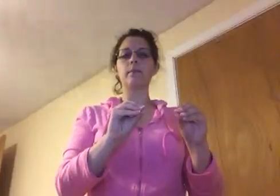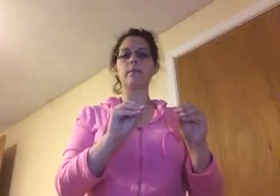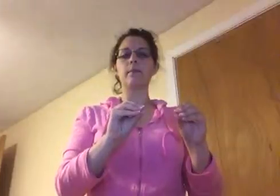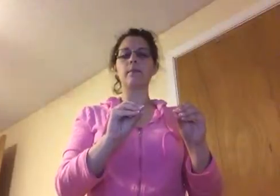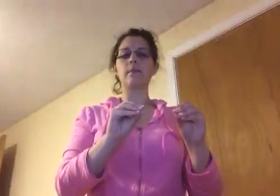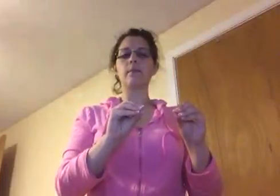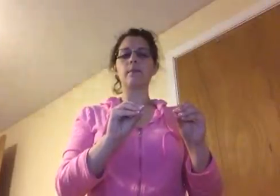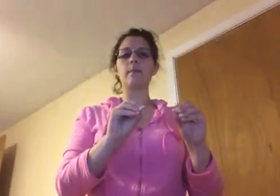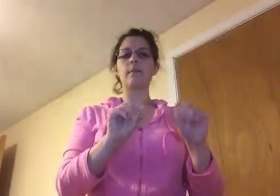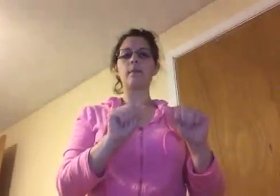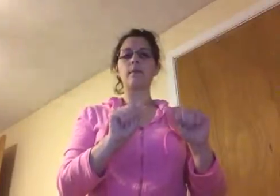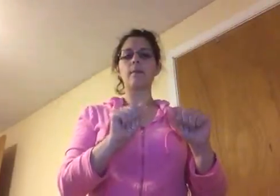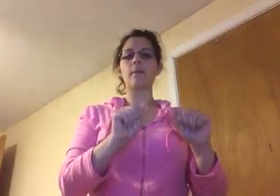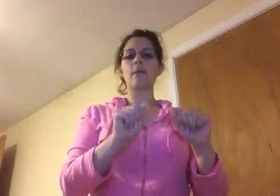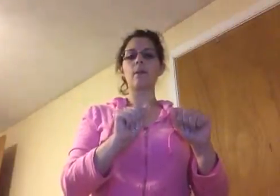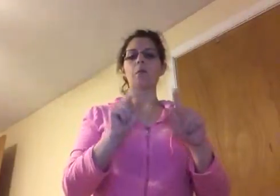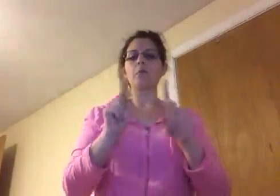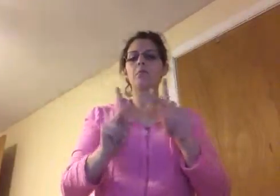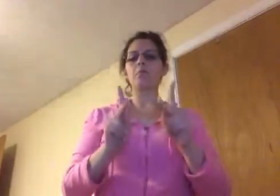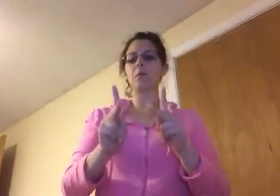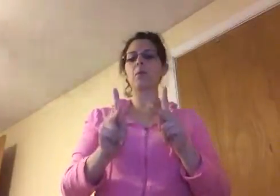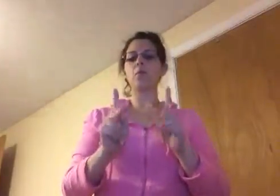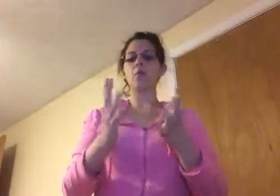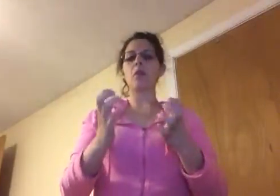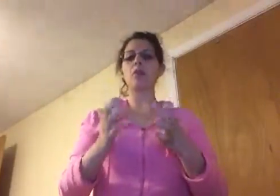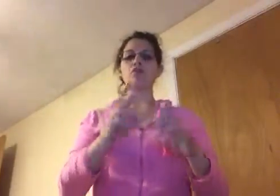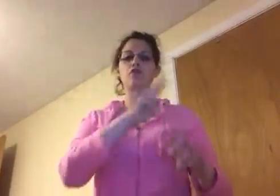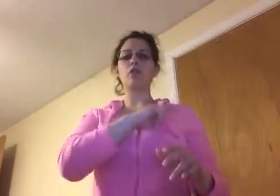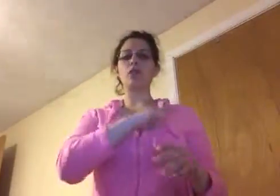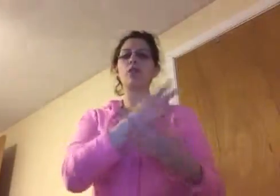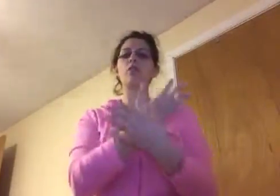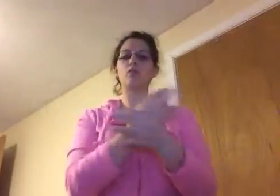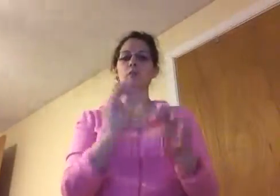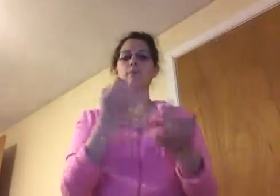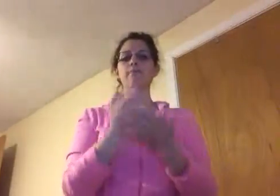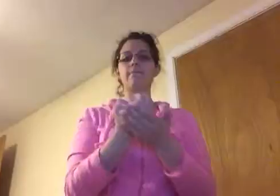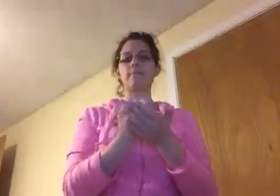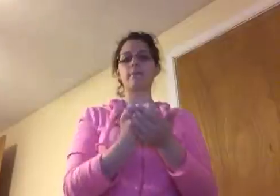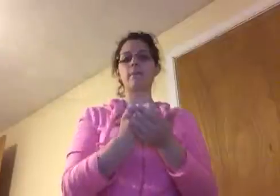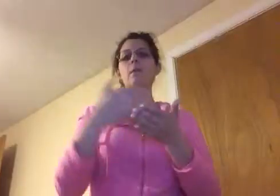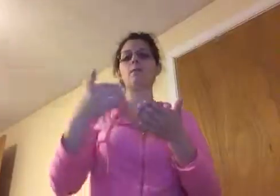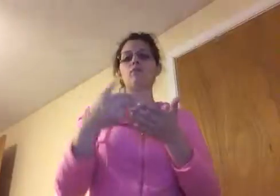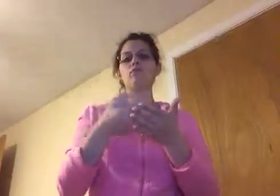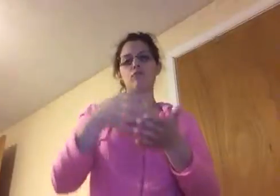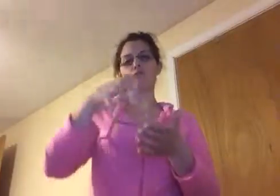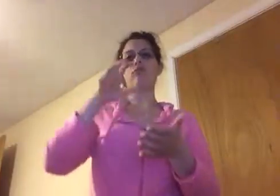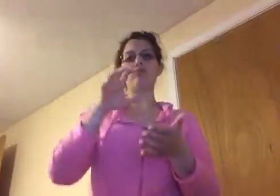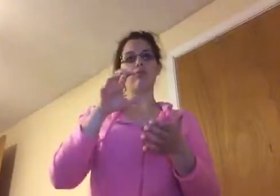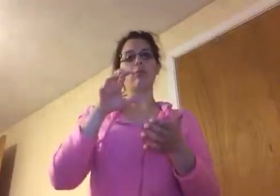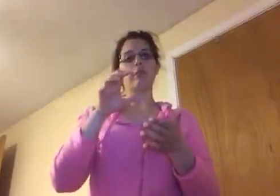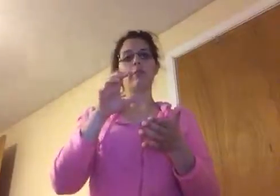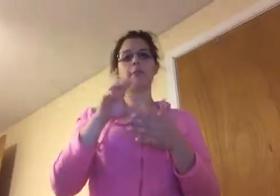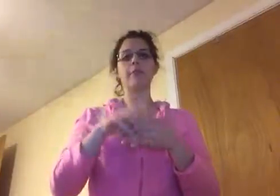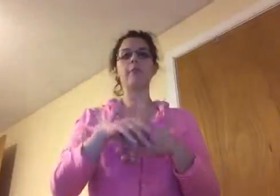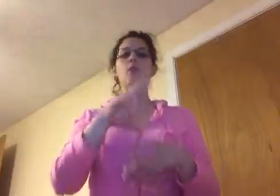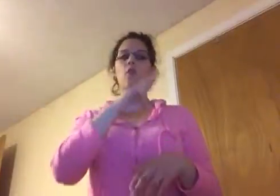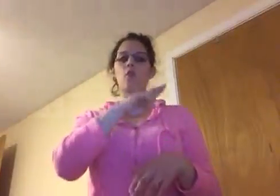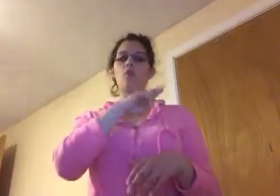American colonies was, number one, religious freedom and economic opportunity. These are two of the biggies. Religious freedom, to some degree,